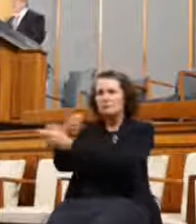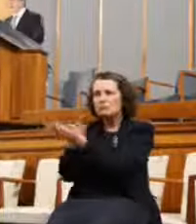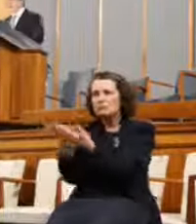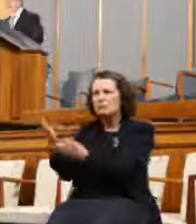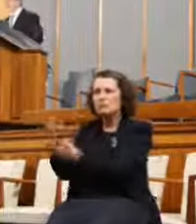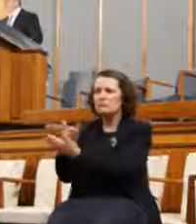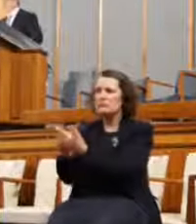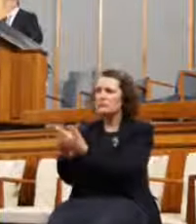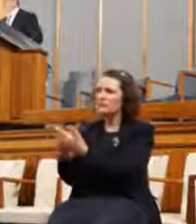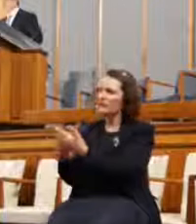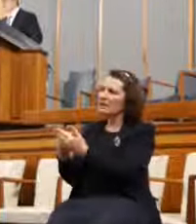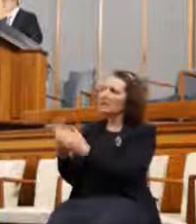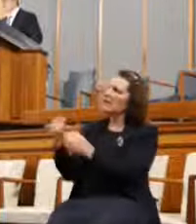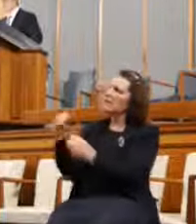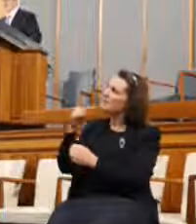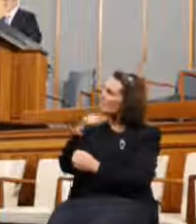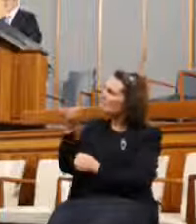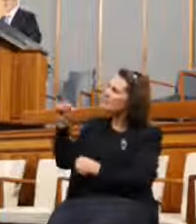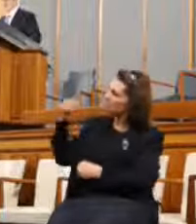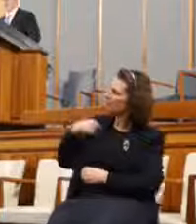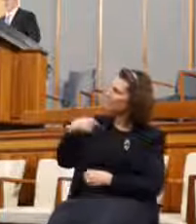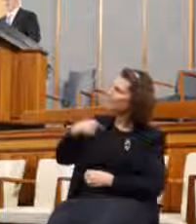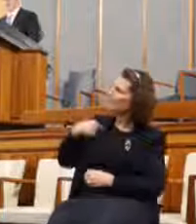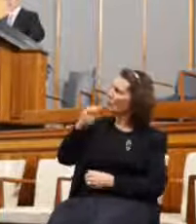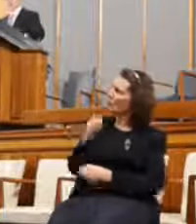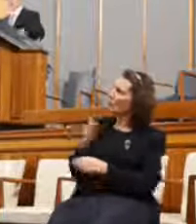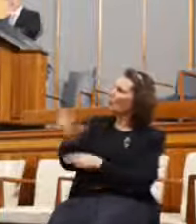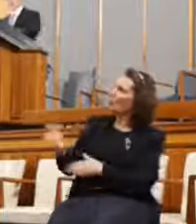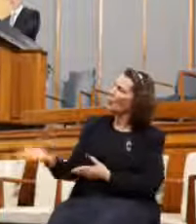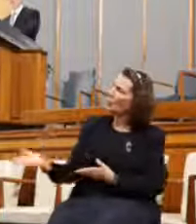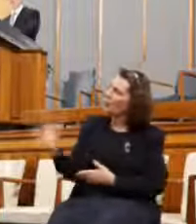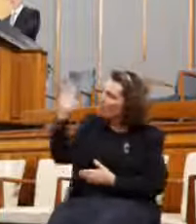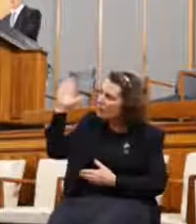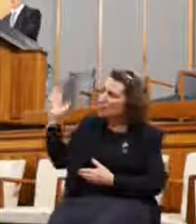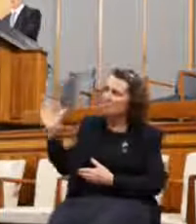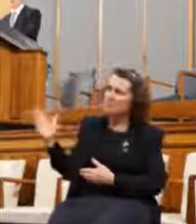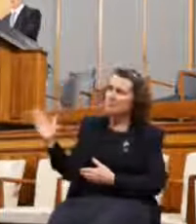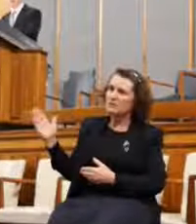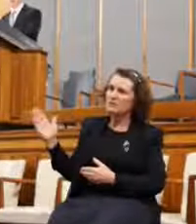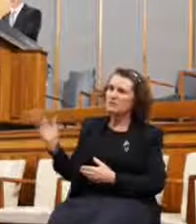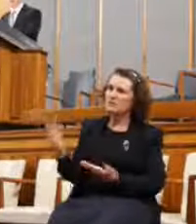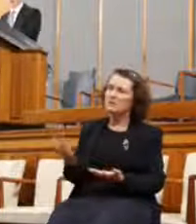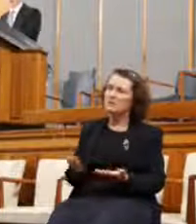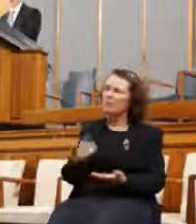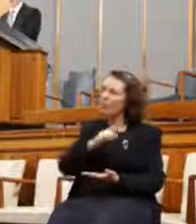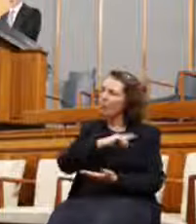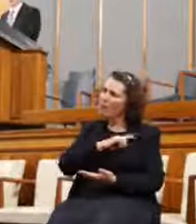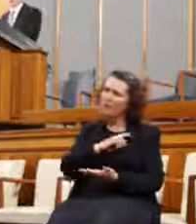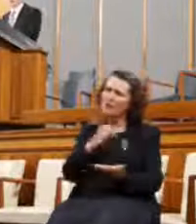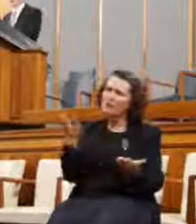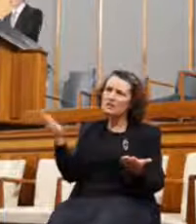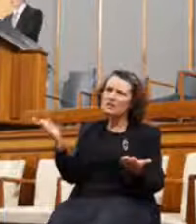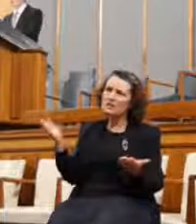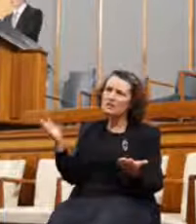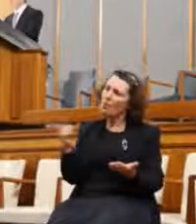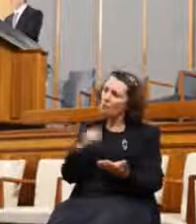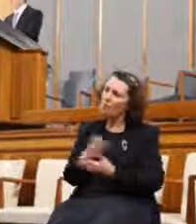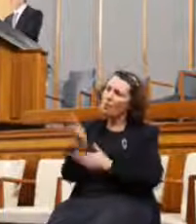Whatever moved him to come and to suffer and to die in inexpressible agony, pain that cannot be